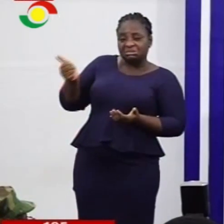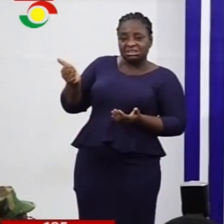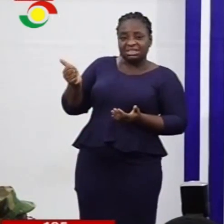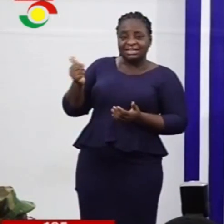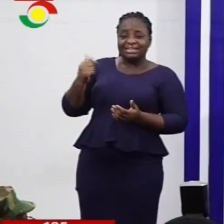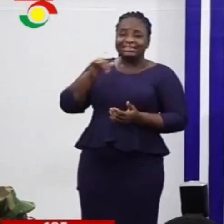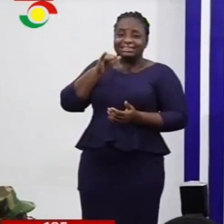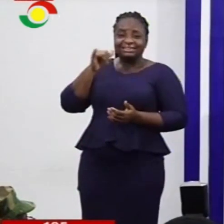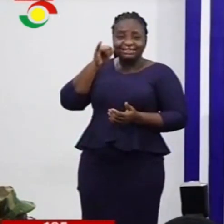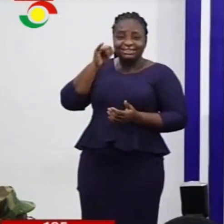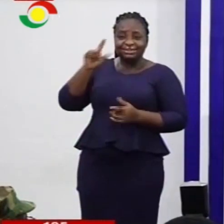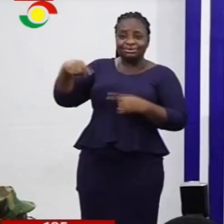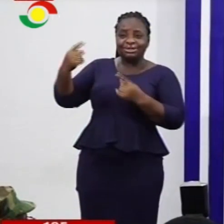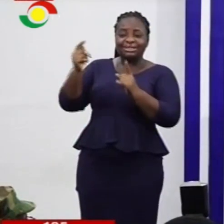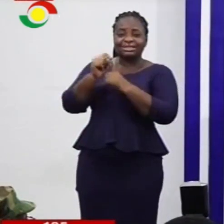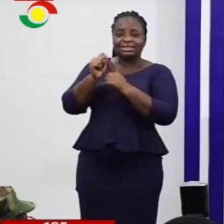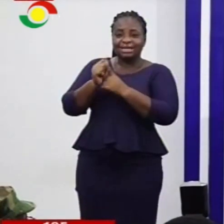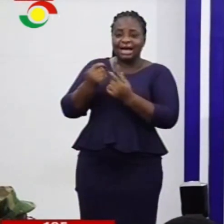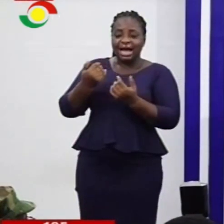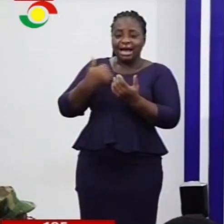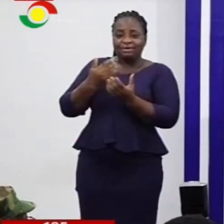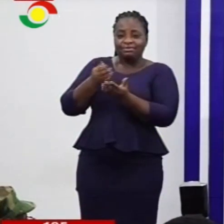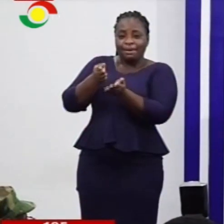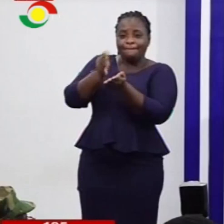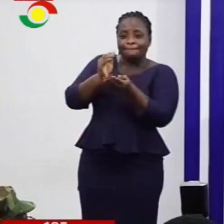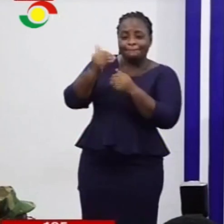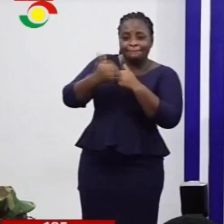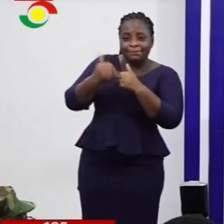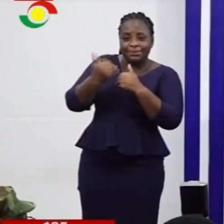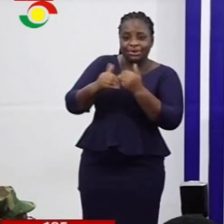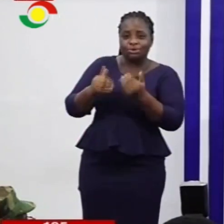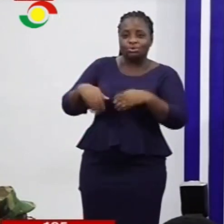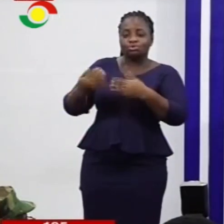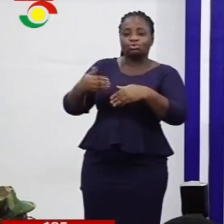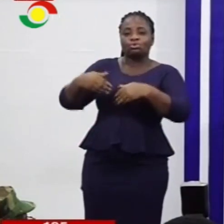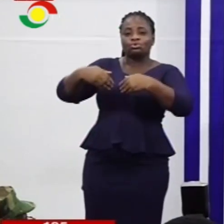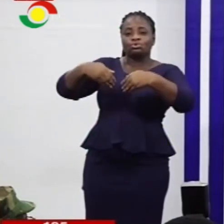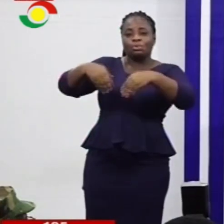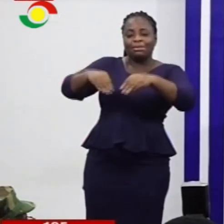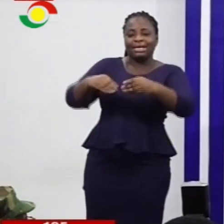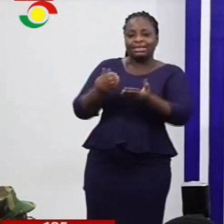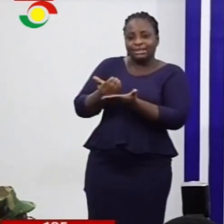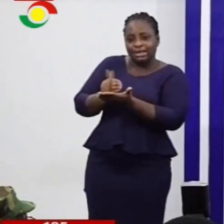room. A bin walk it and 1 pound was walk or go make it to go and know about New Year's ban. Intin,